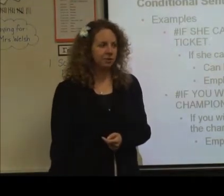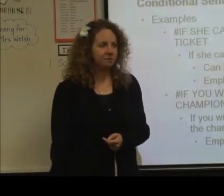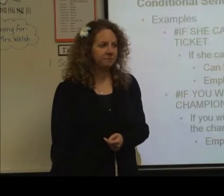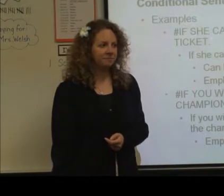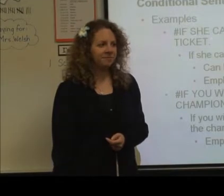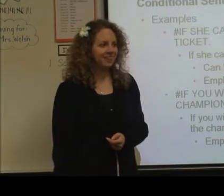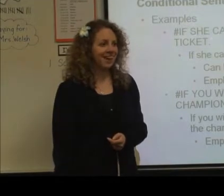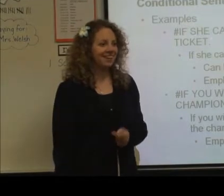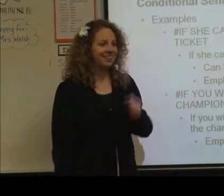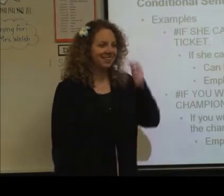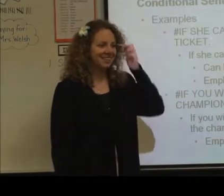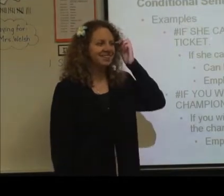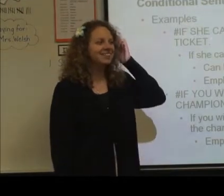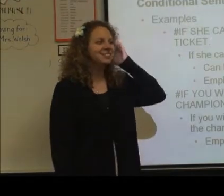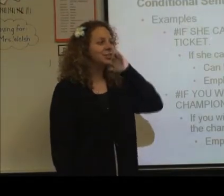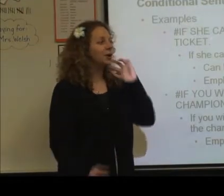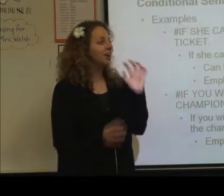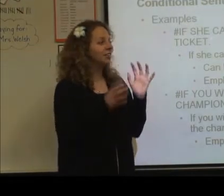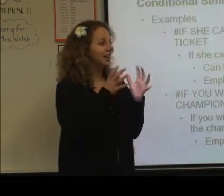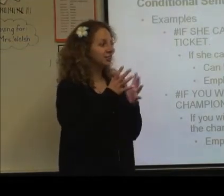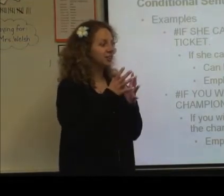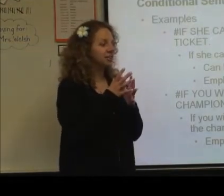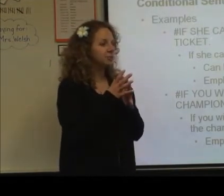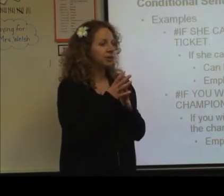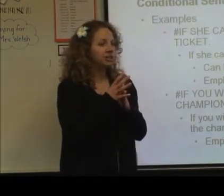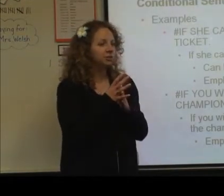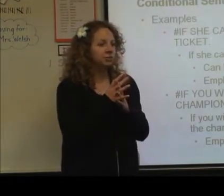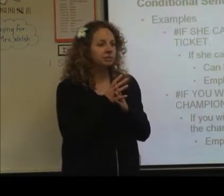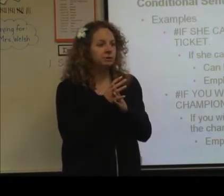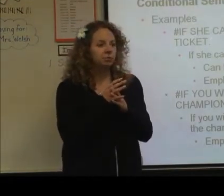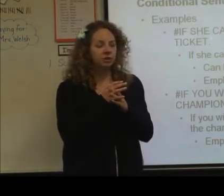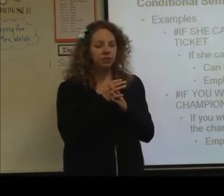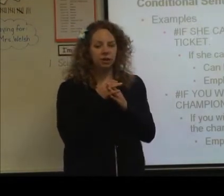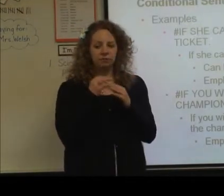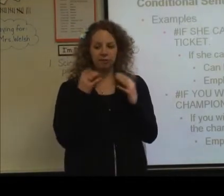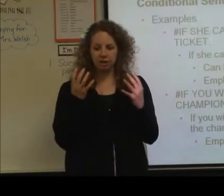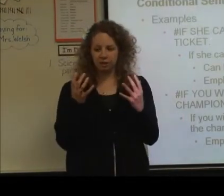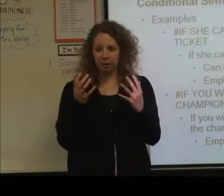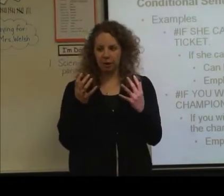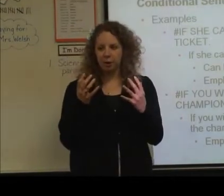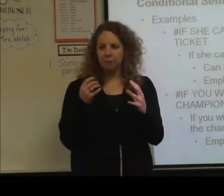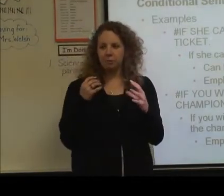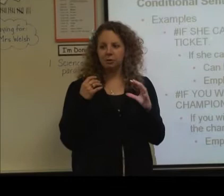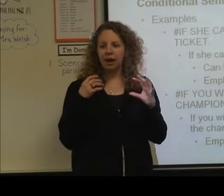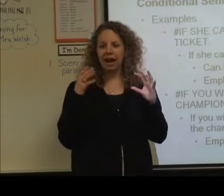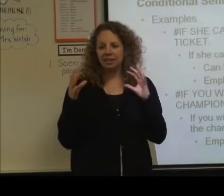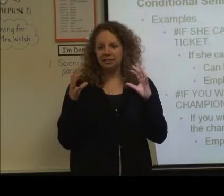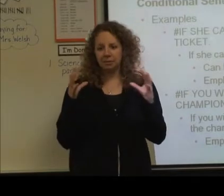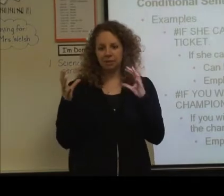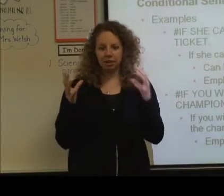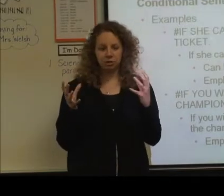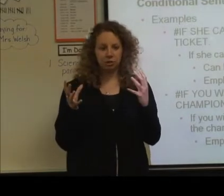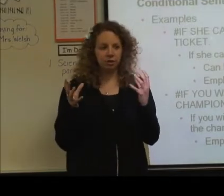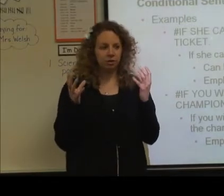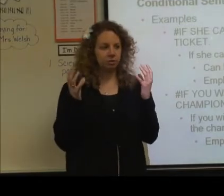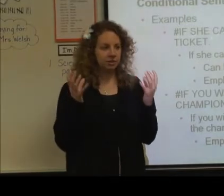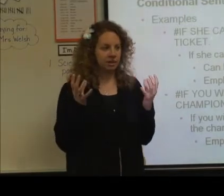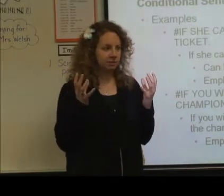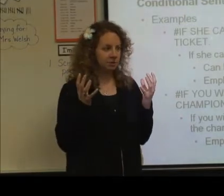before? Okay, good. So a lexicalized word is going to be a word that you fingerspell, but you add something else to it or you take something